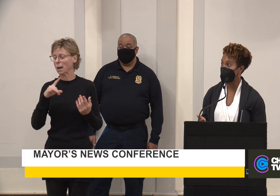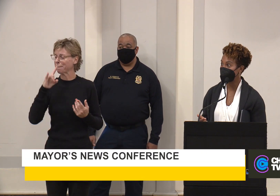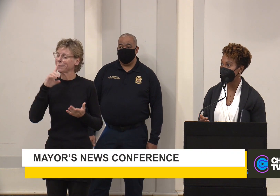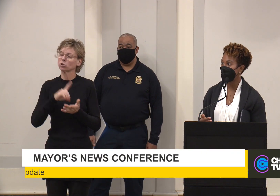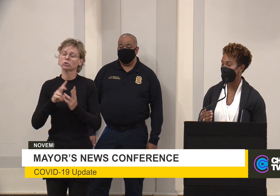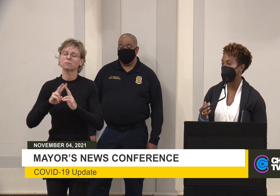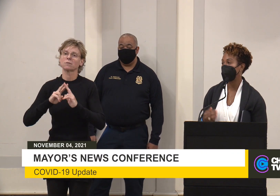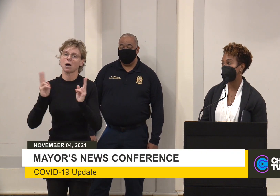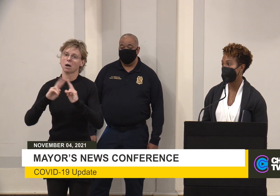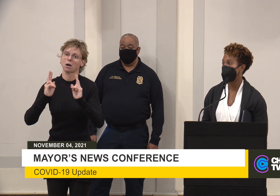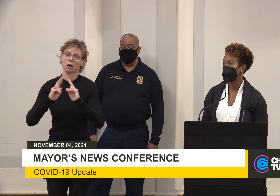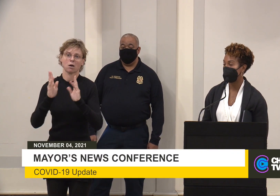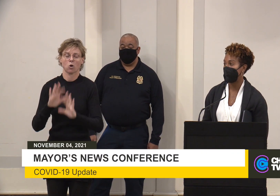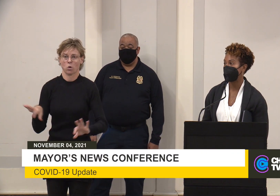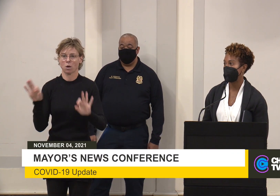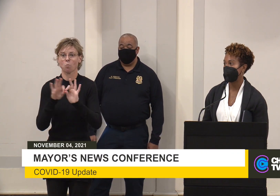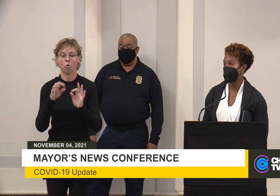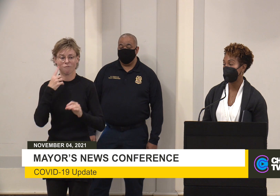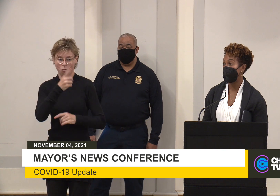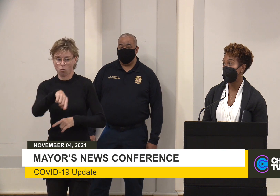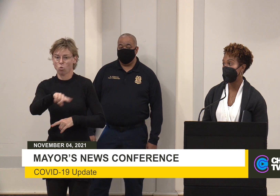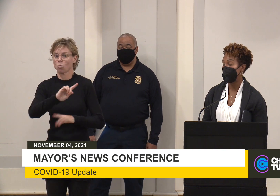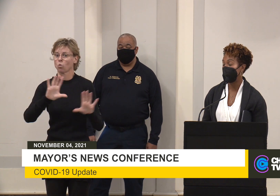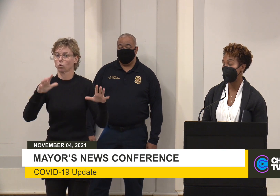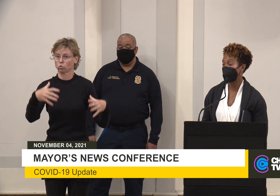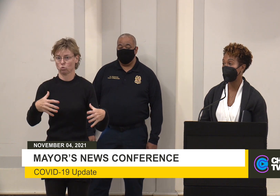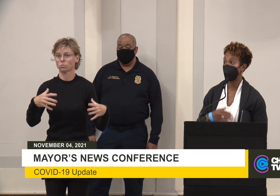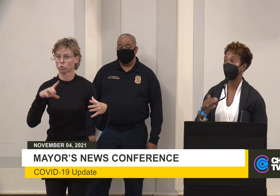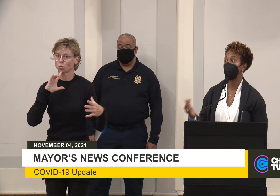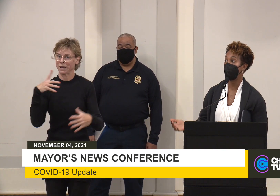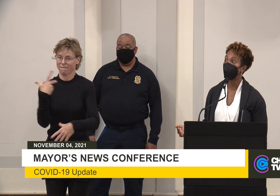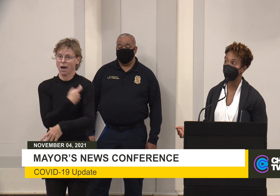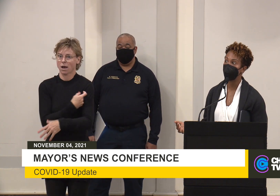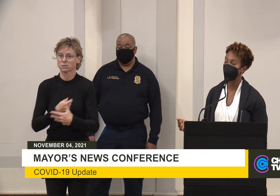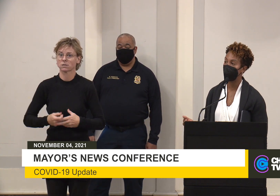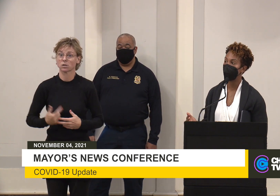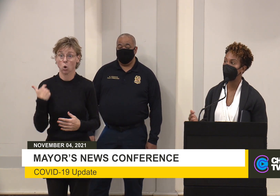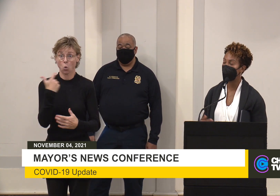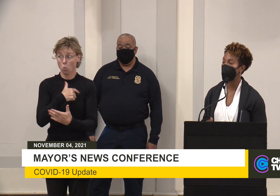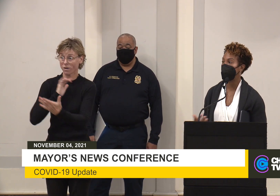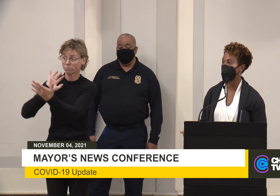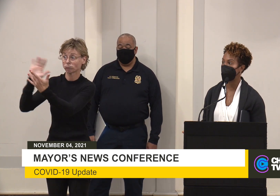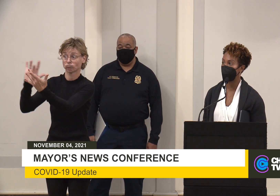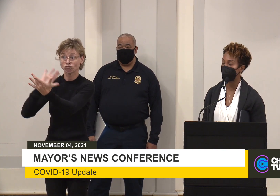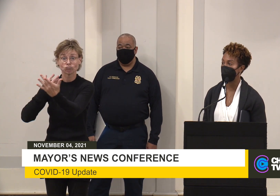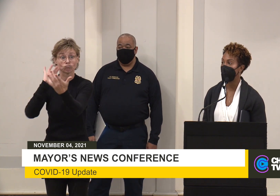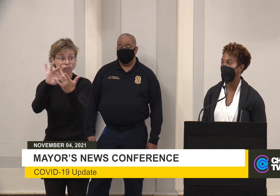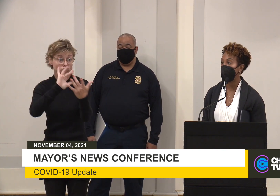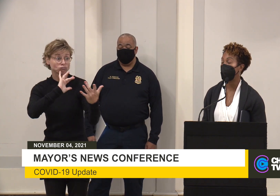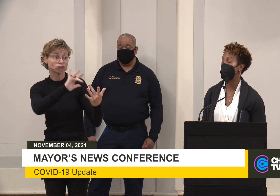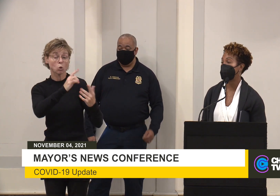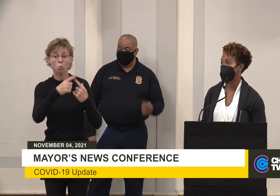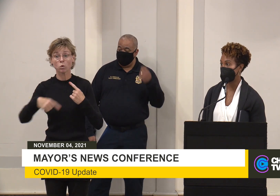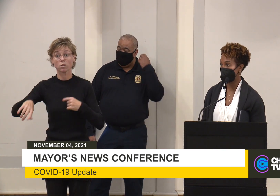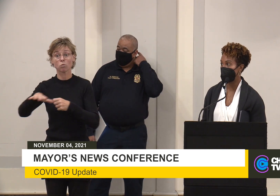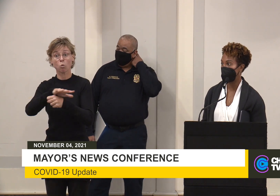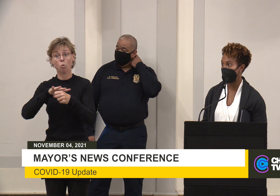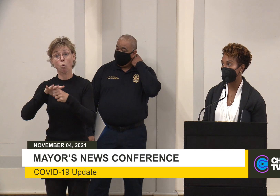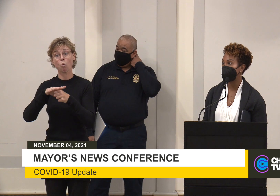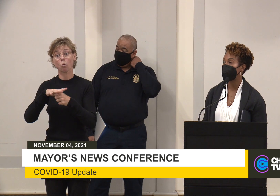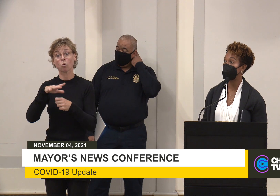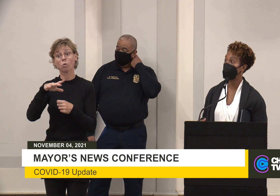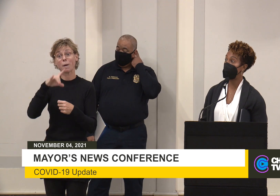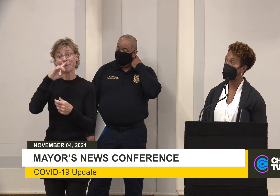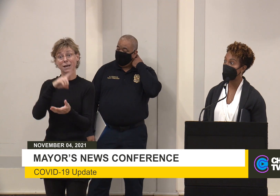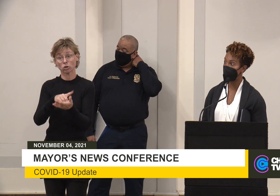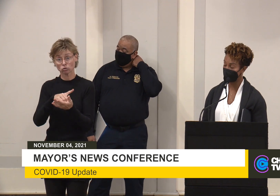extremely important in getting this group vaccinated as well. And we've done significant outreach to our local pediatricians and pediatric clinical